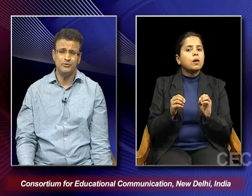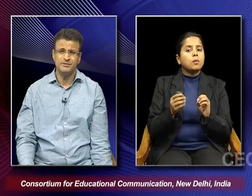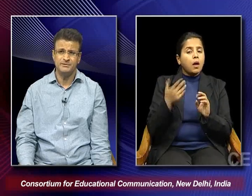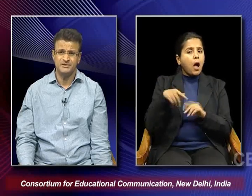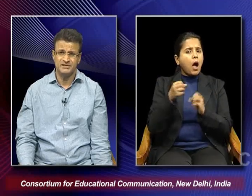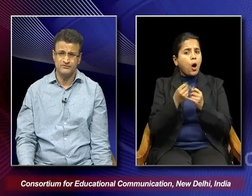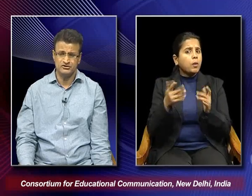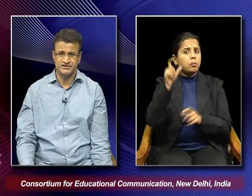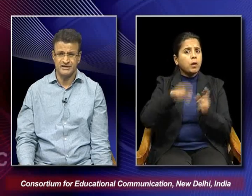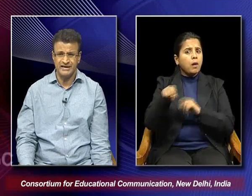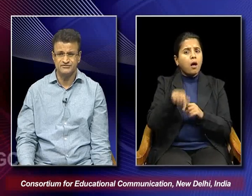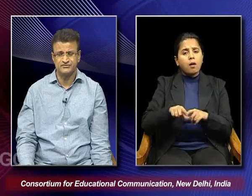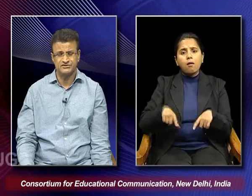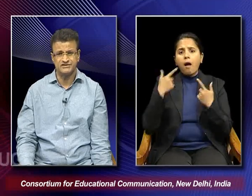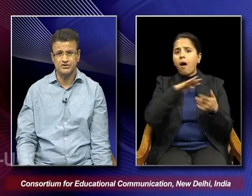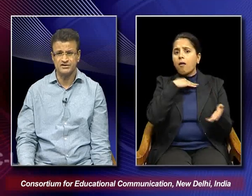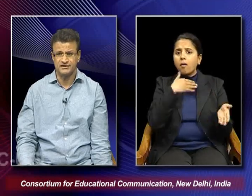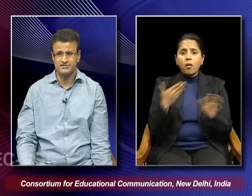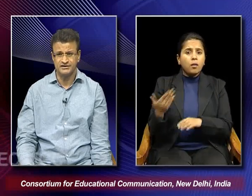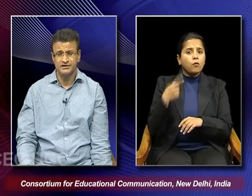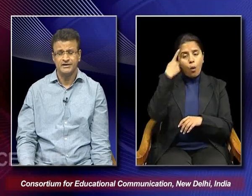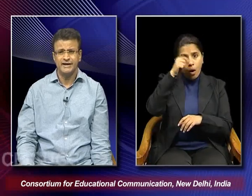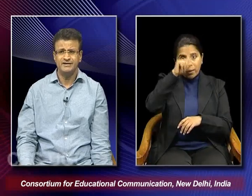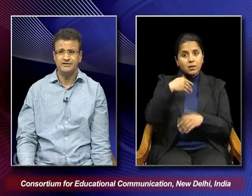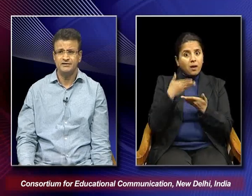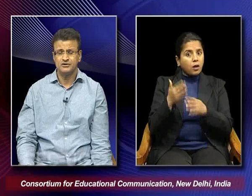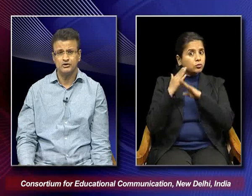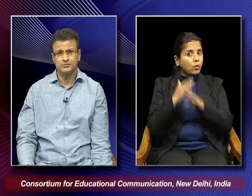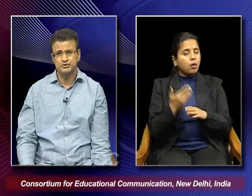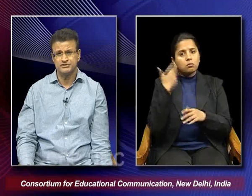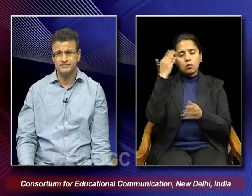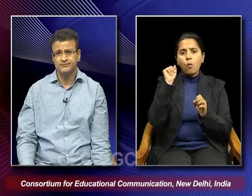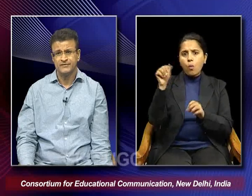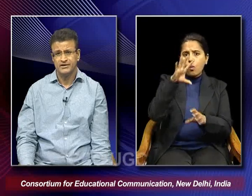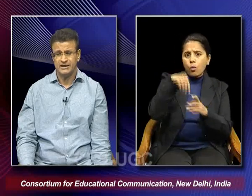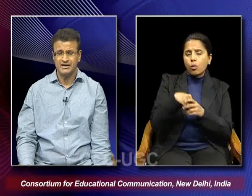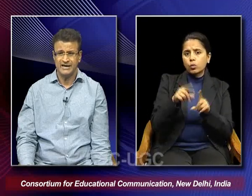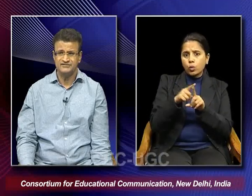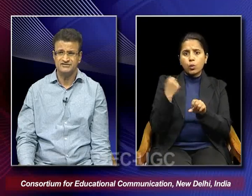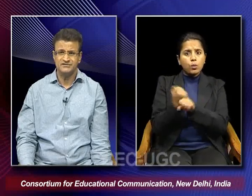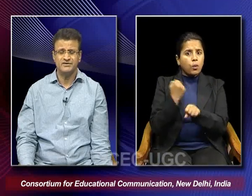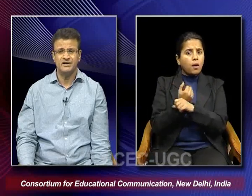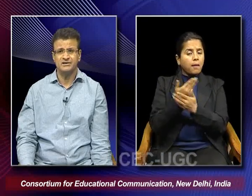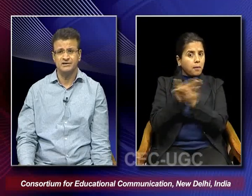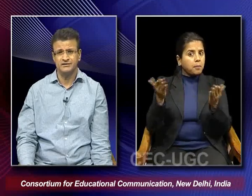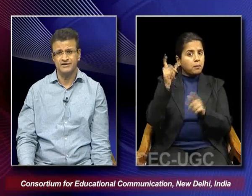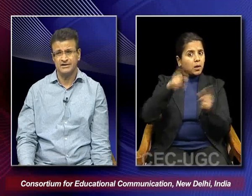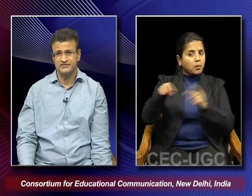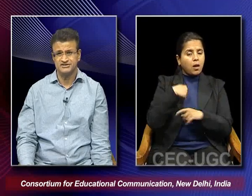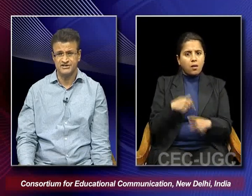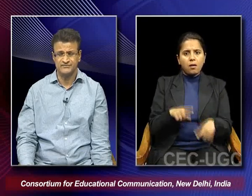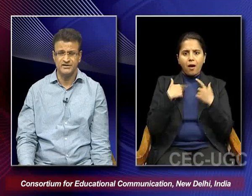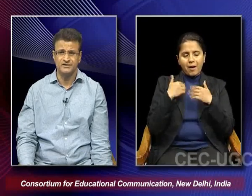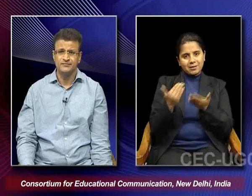how many people they have lost their lives for the sake of the country, and their contribution in our lives, that we are